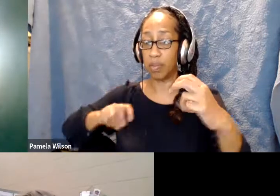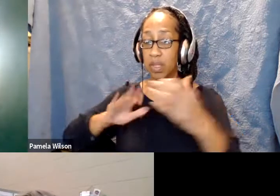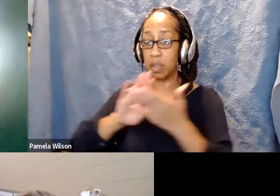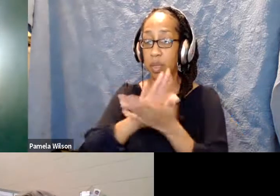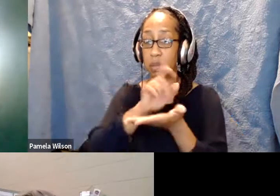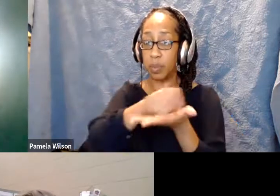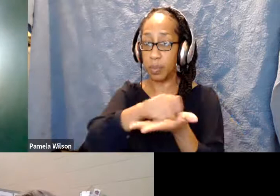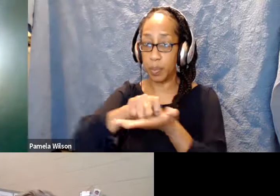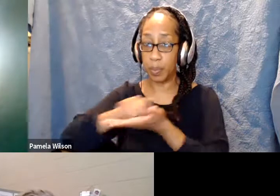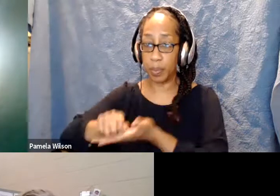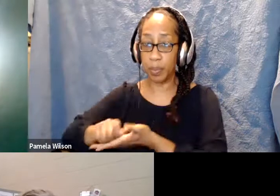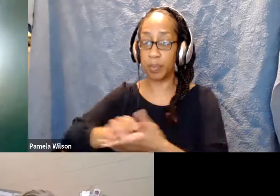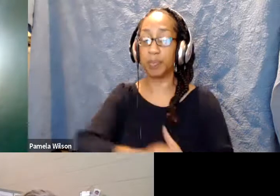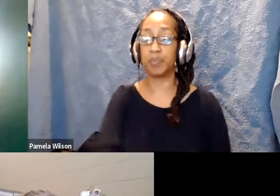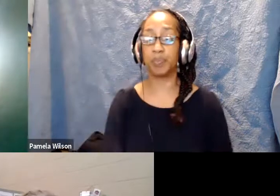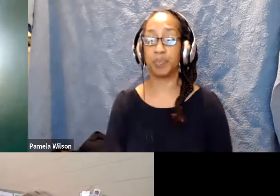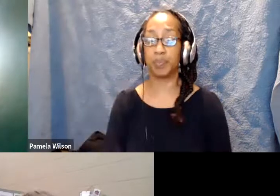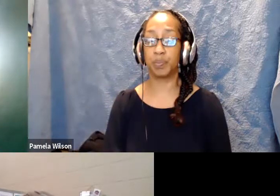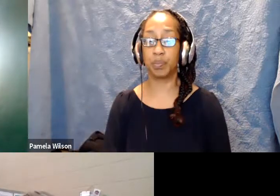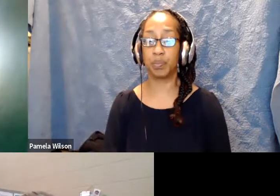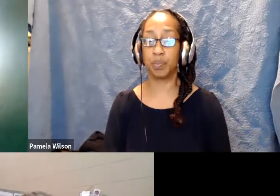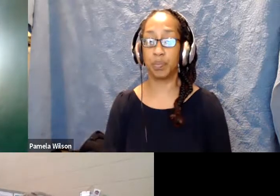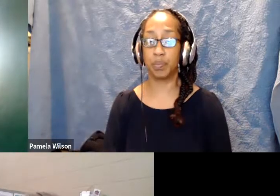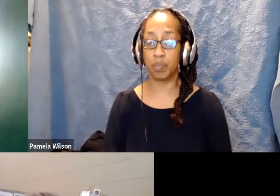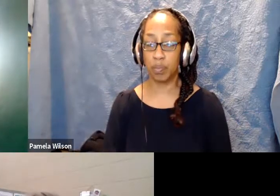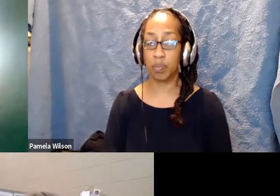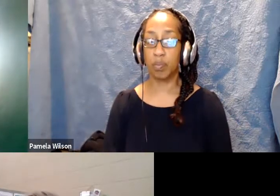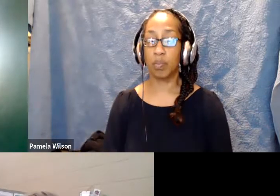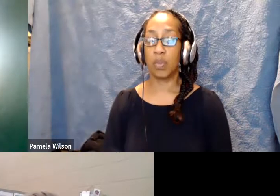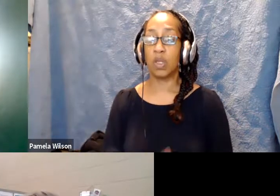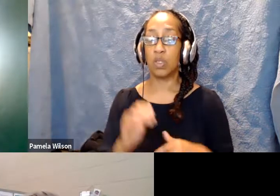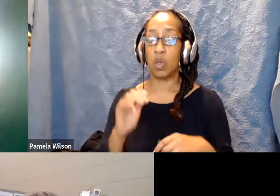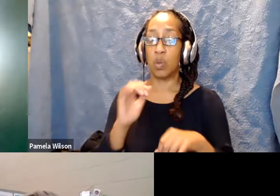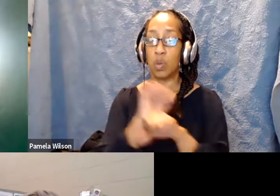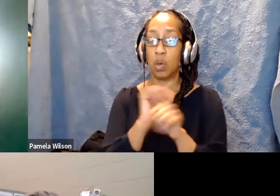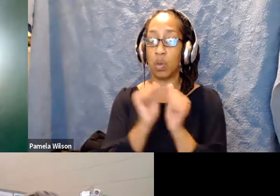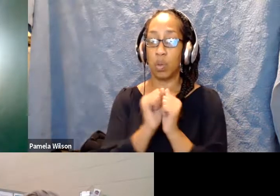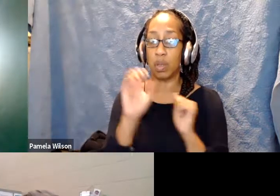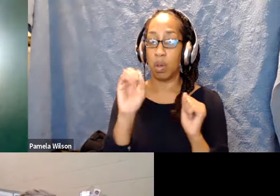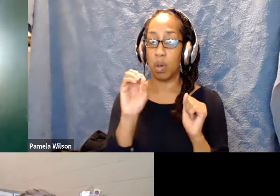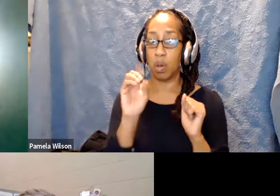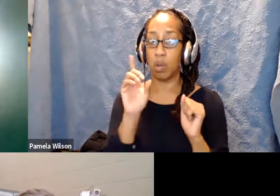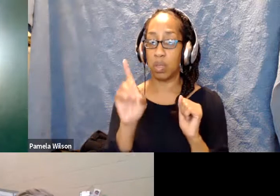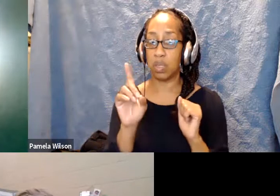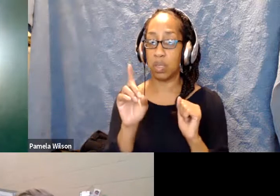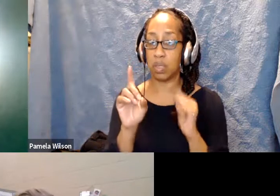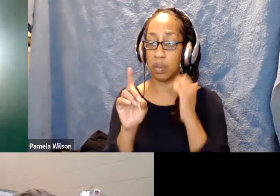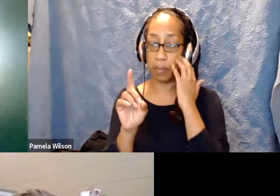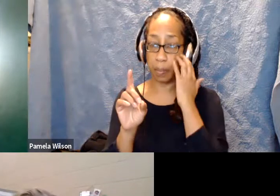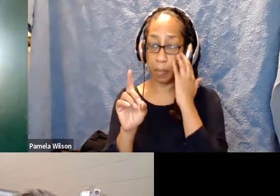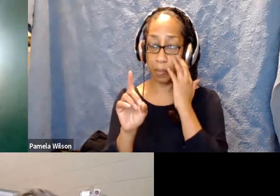Thank you. So we collaborate with OOD in this, as